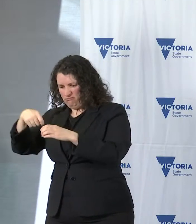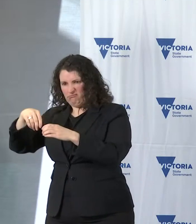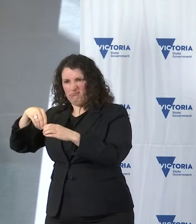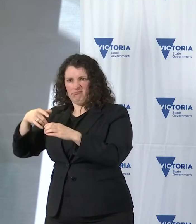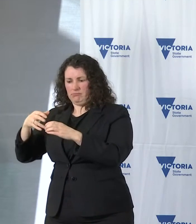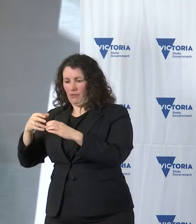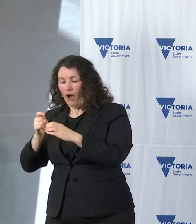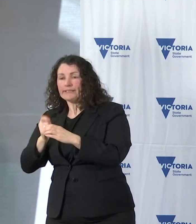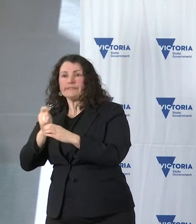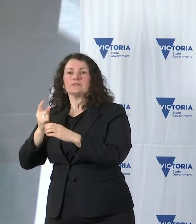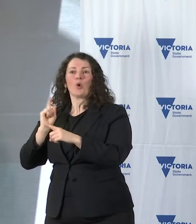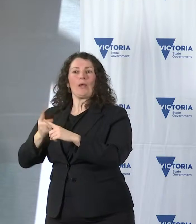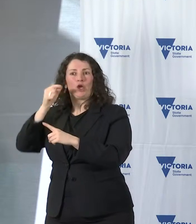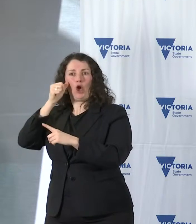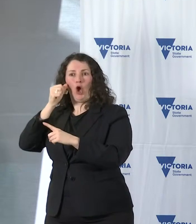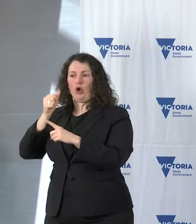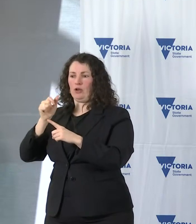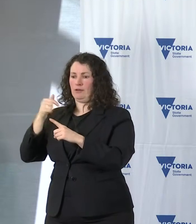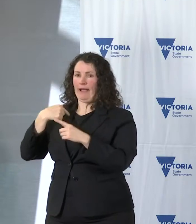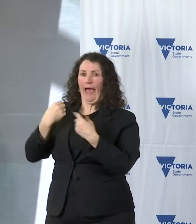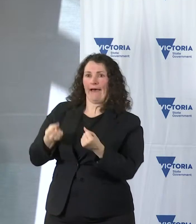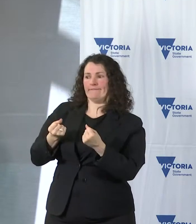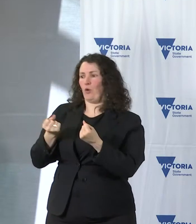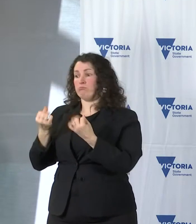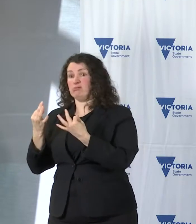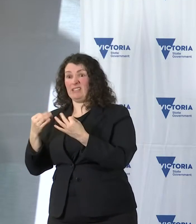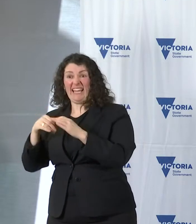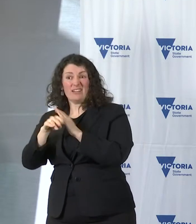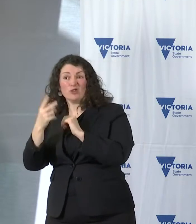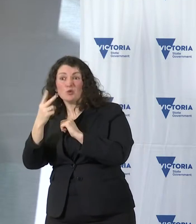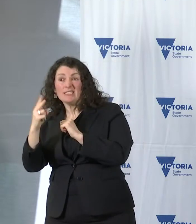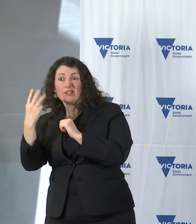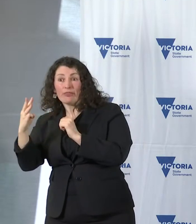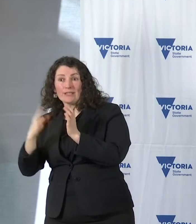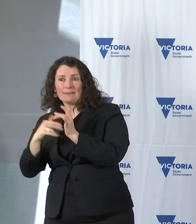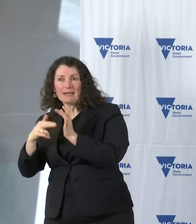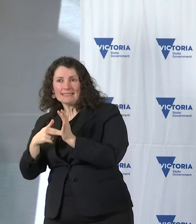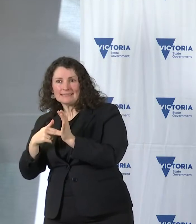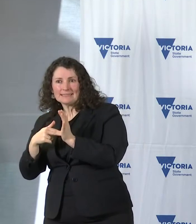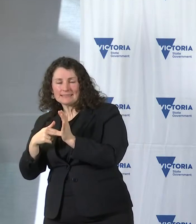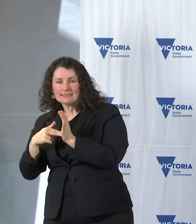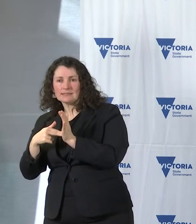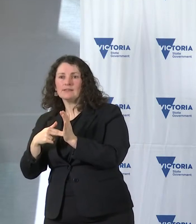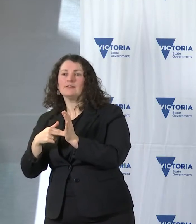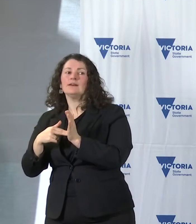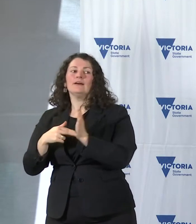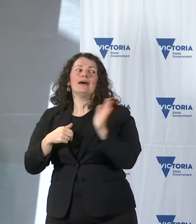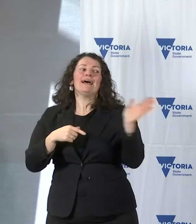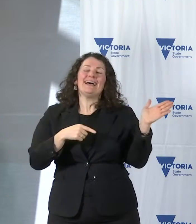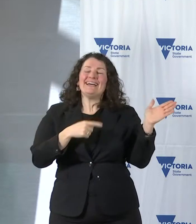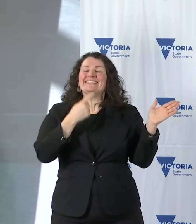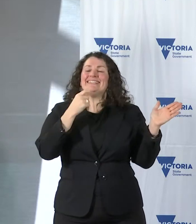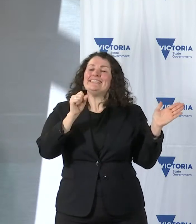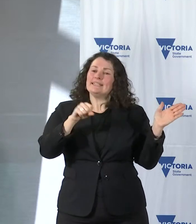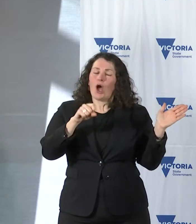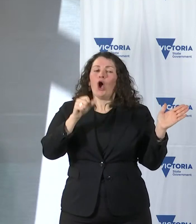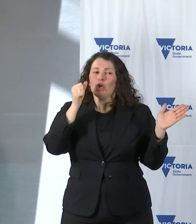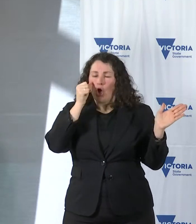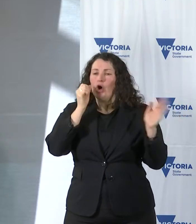environment, comparatively low-risk environment, we'd want to make sure that we don't miss any, and